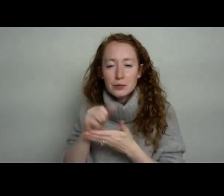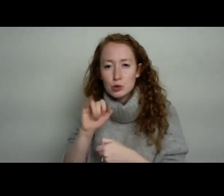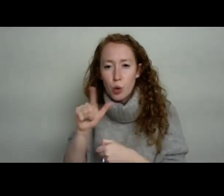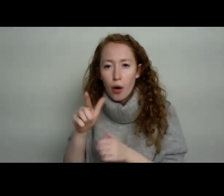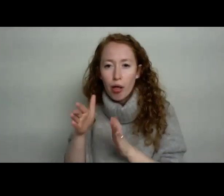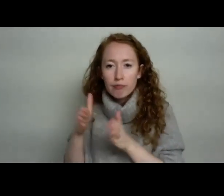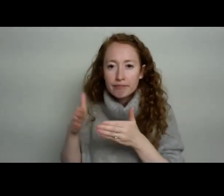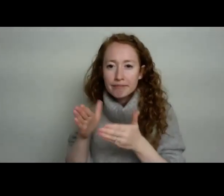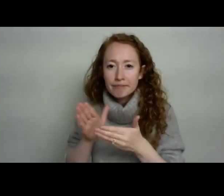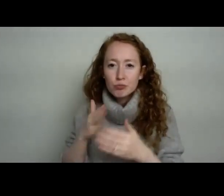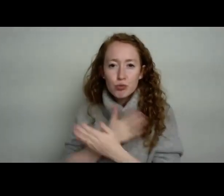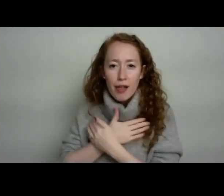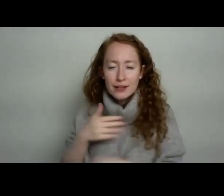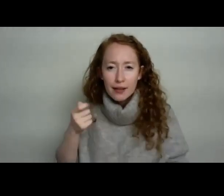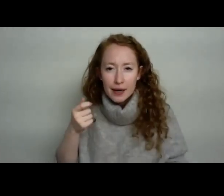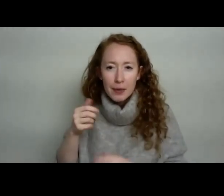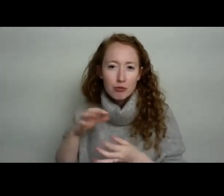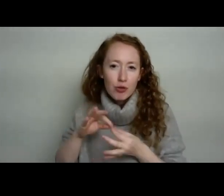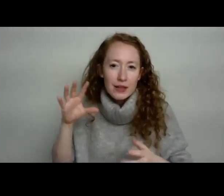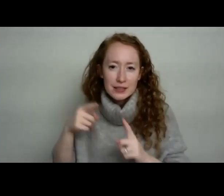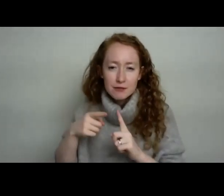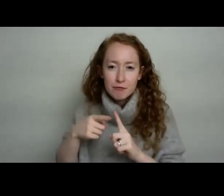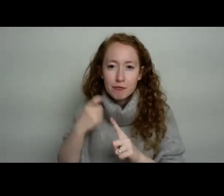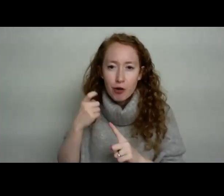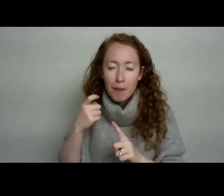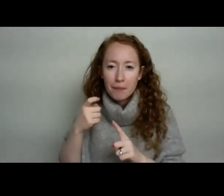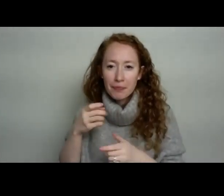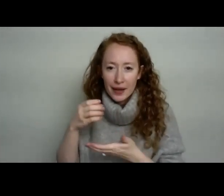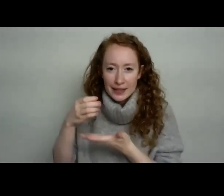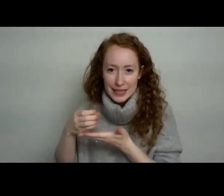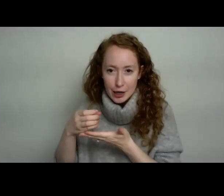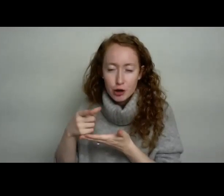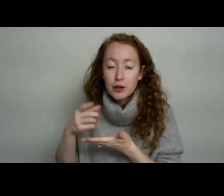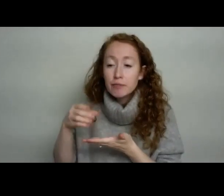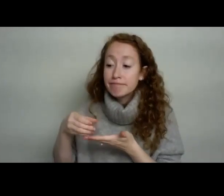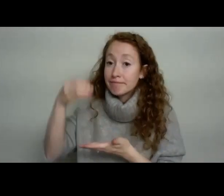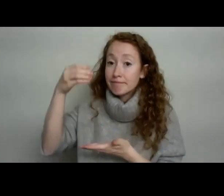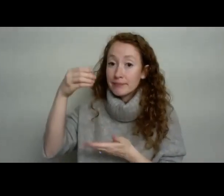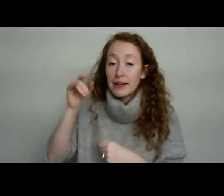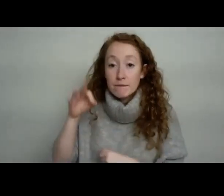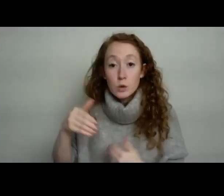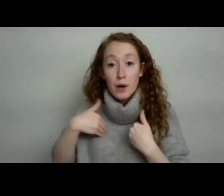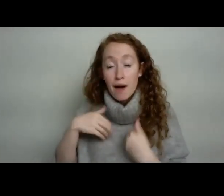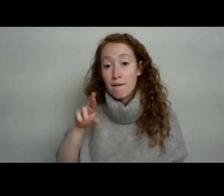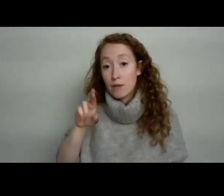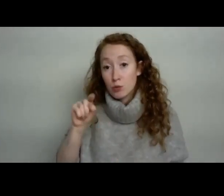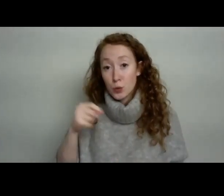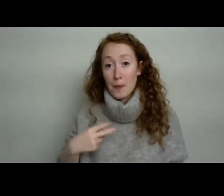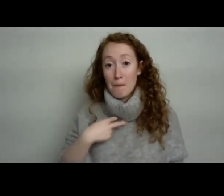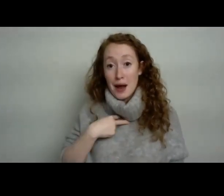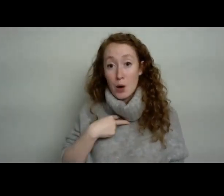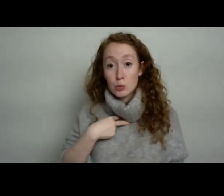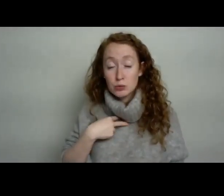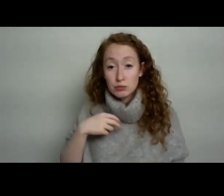bound. That'll just allow them to release that much easier. And if you do have root bound seedlings, go ahead